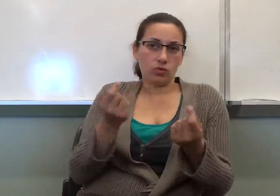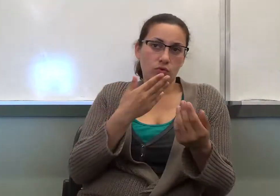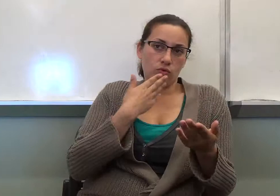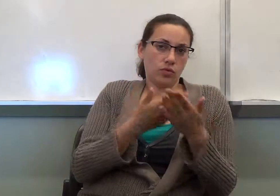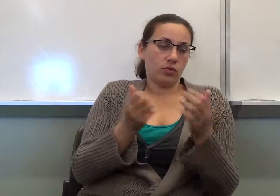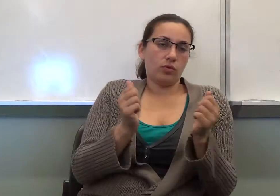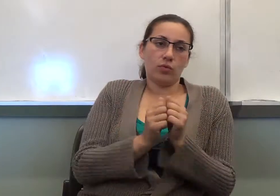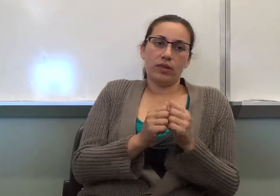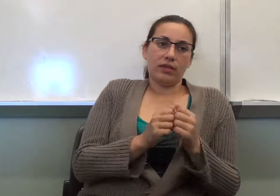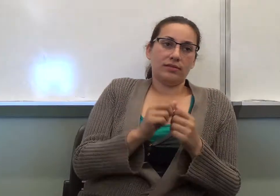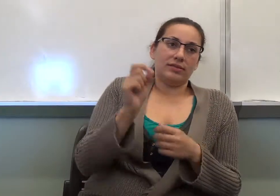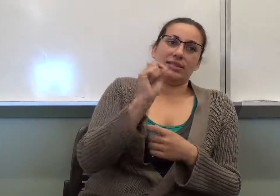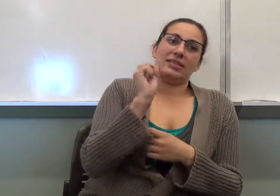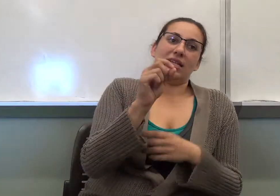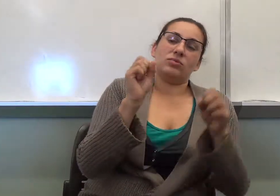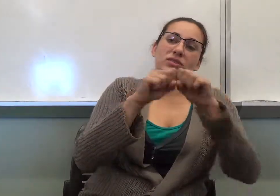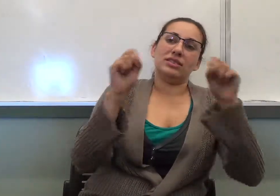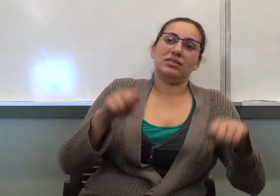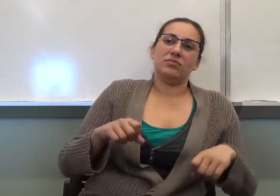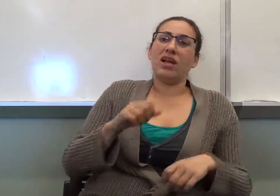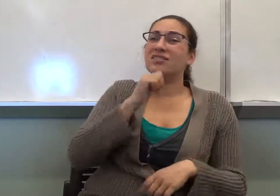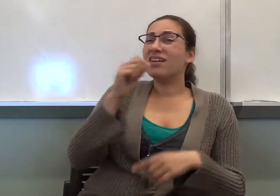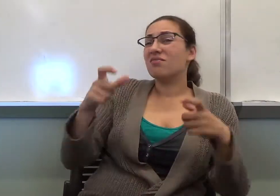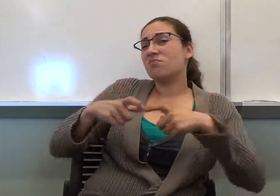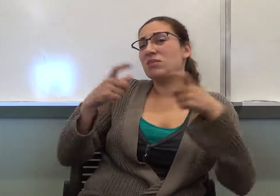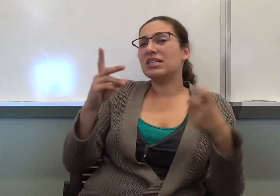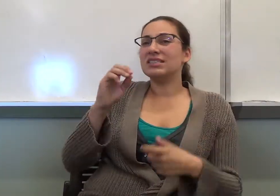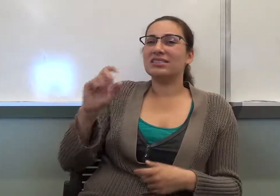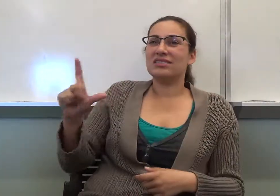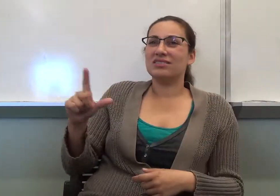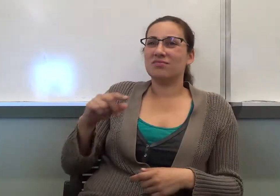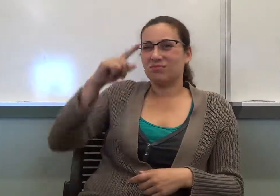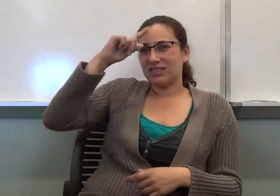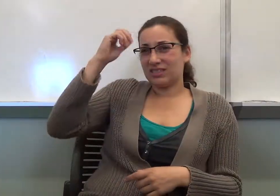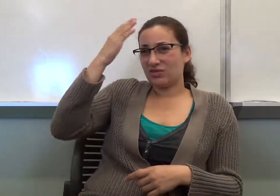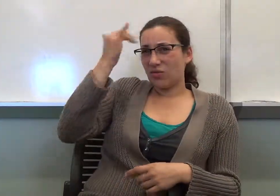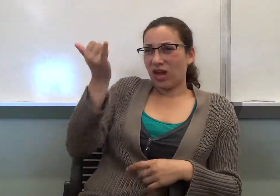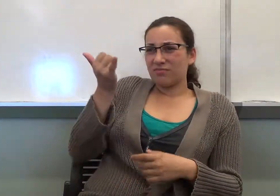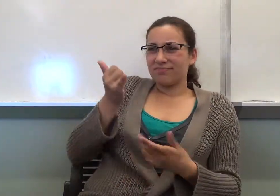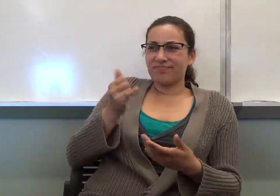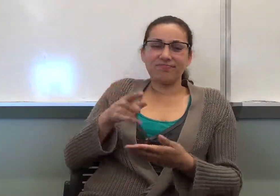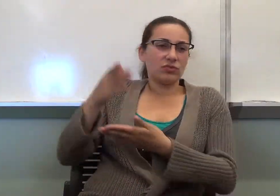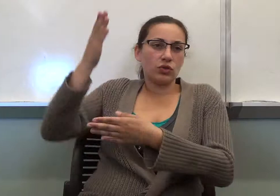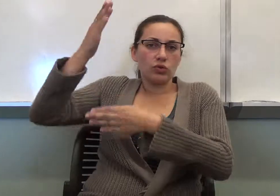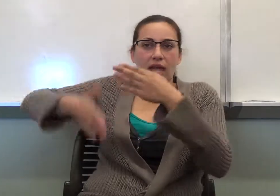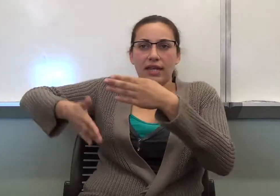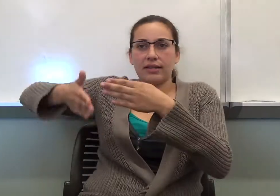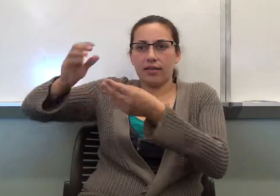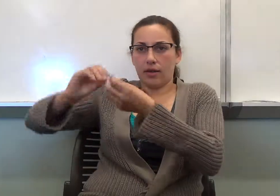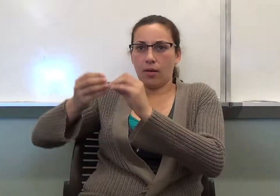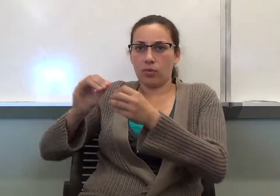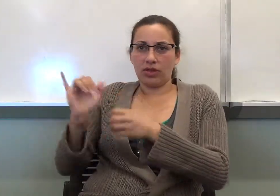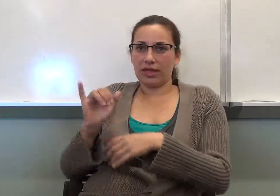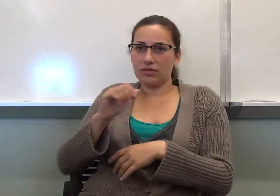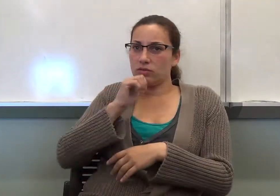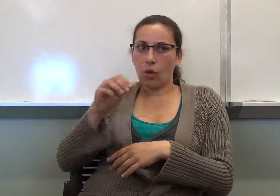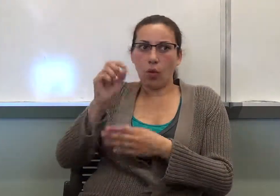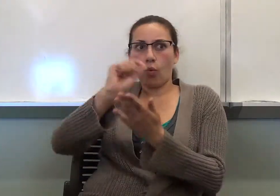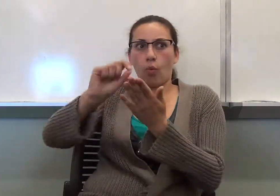digits. It's not a big deal, because you chop them off at some point, that's all. You say, that's all I have time for, so I'll chop it off the hundredths position,